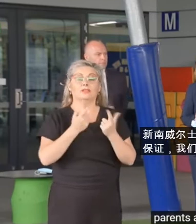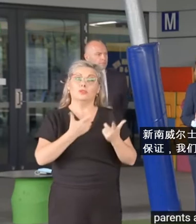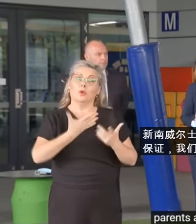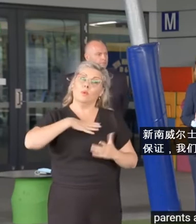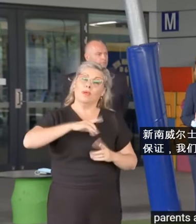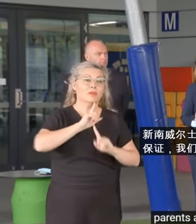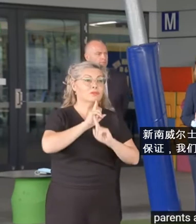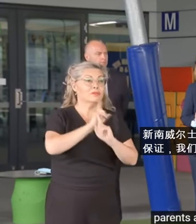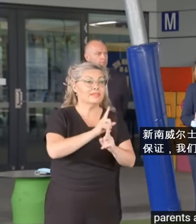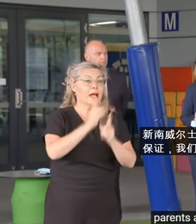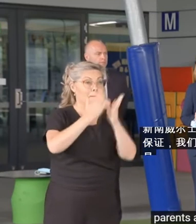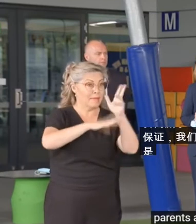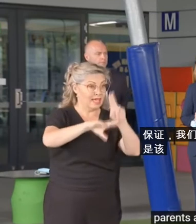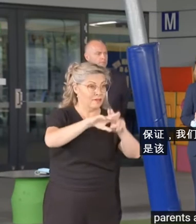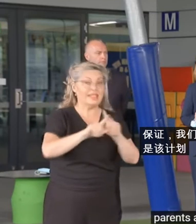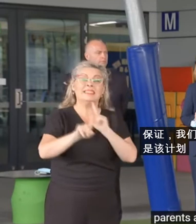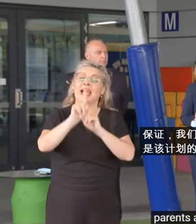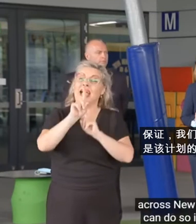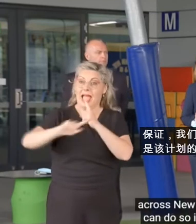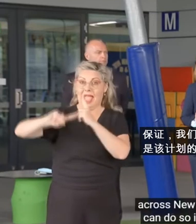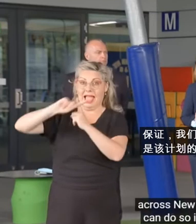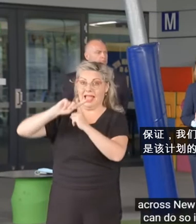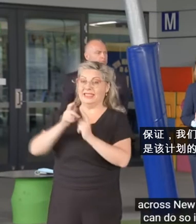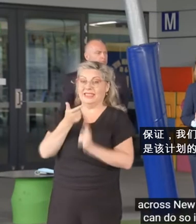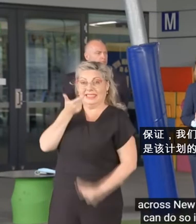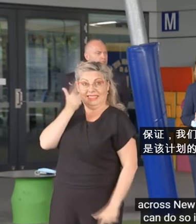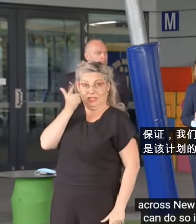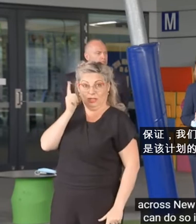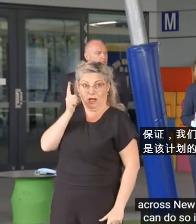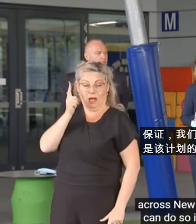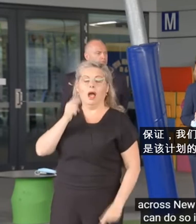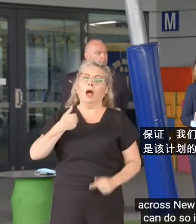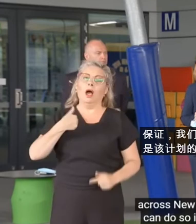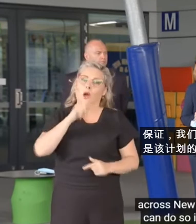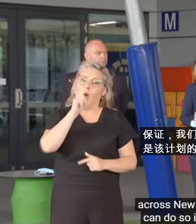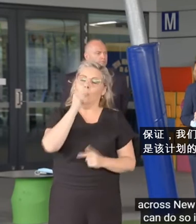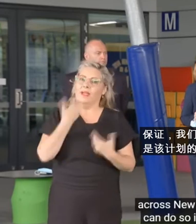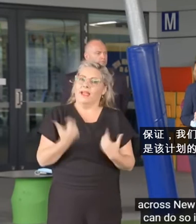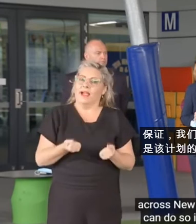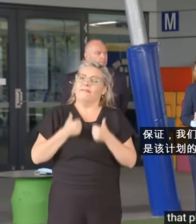so in a safe way. Part of that plan today